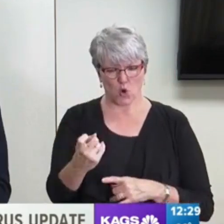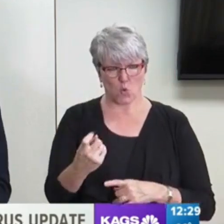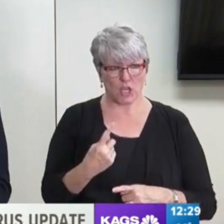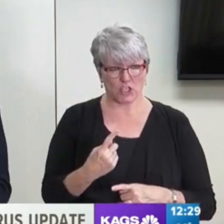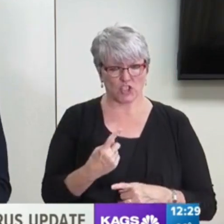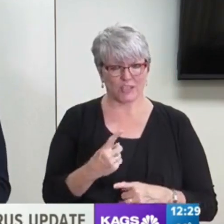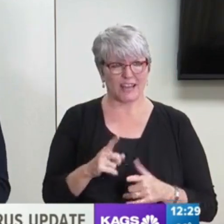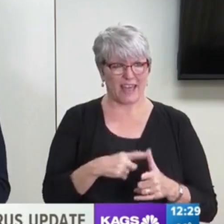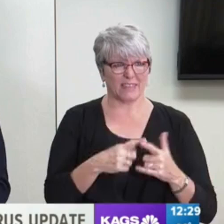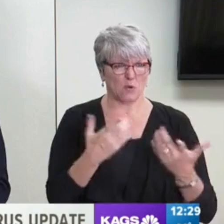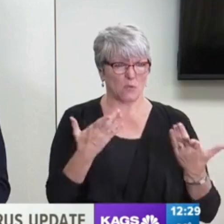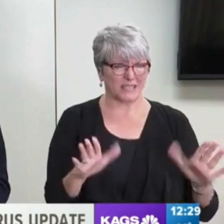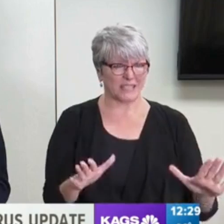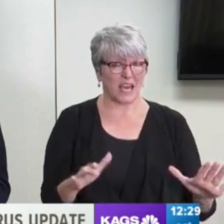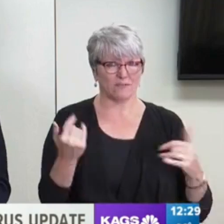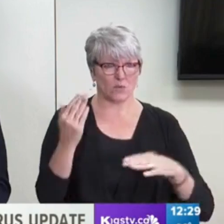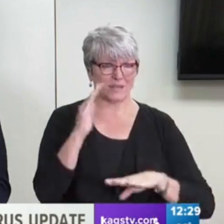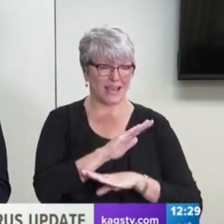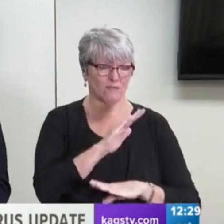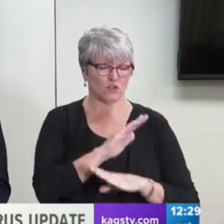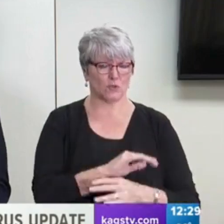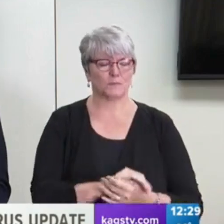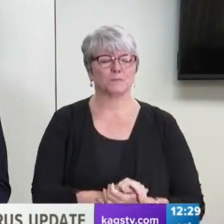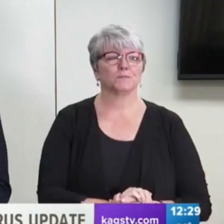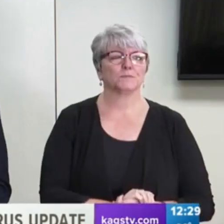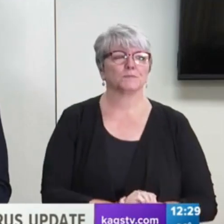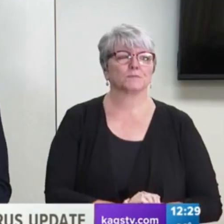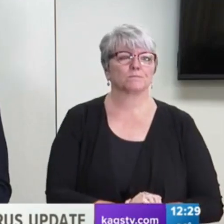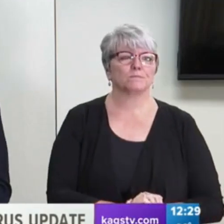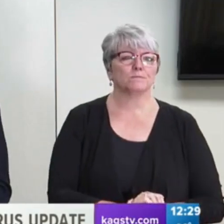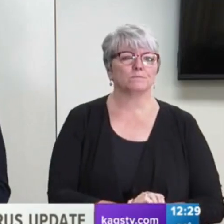question, and we'll be done for this this afternoon session.